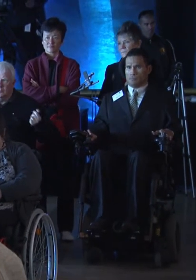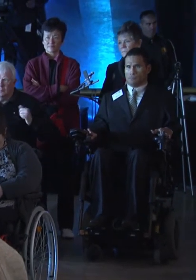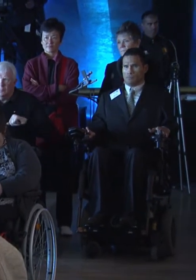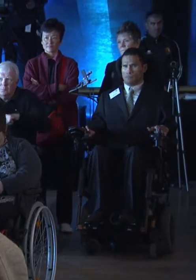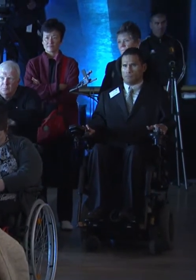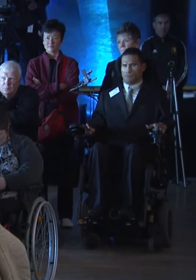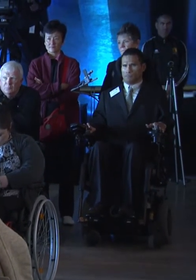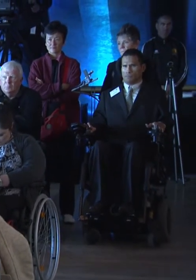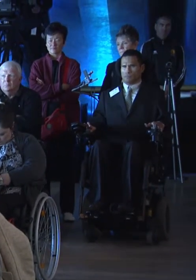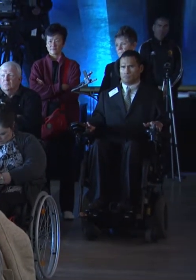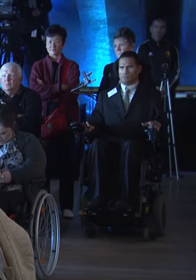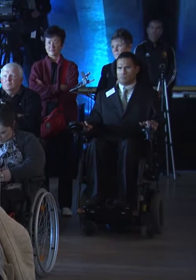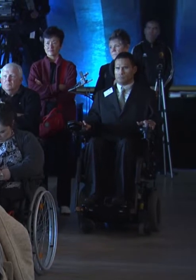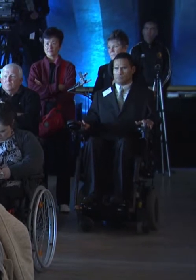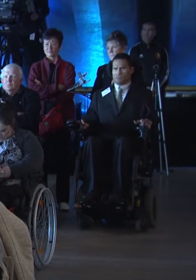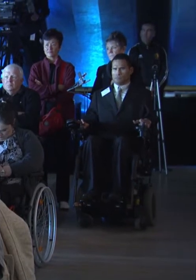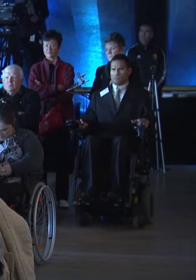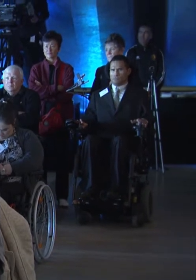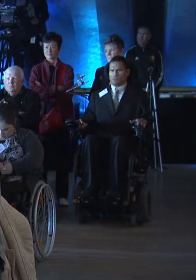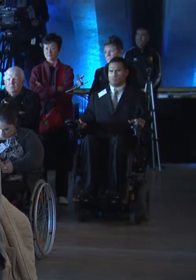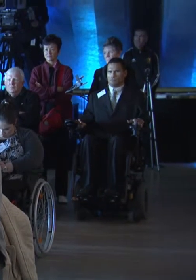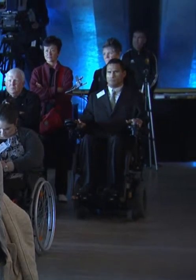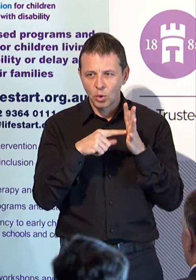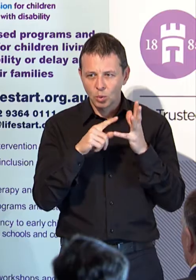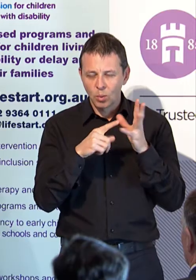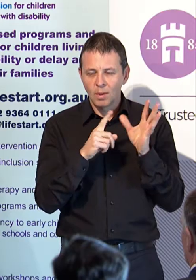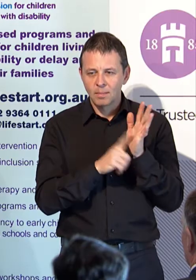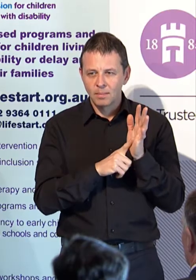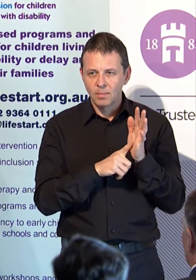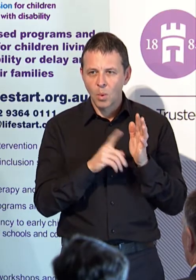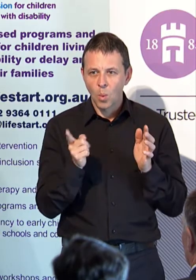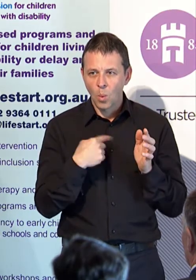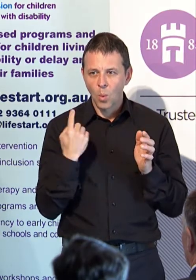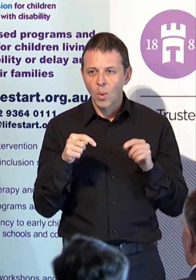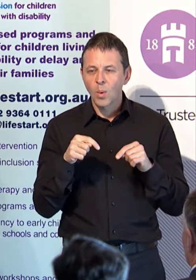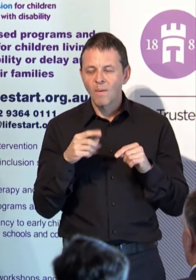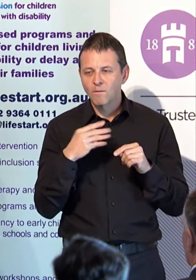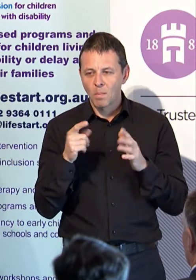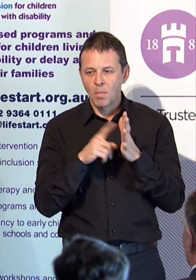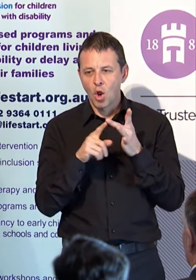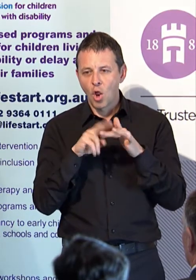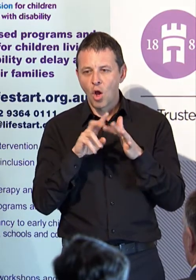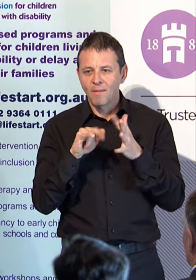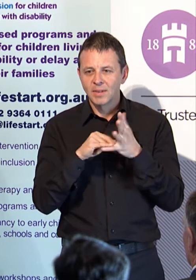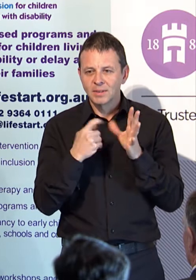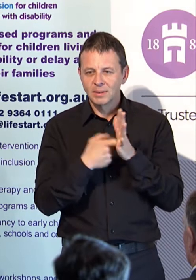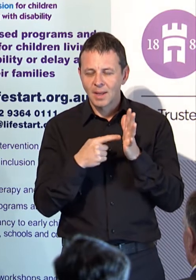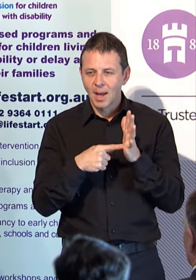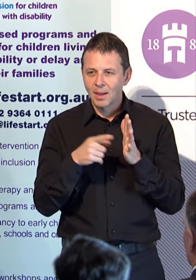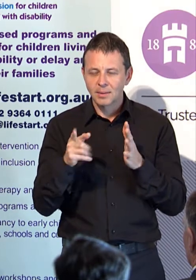now part of Perpetual. All of us at LifeStart truly appreciate the vision and